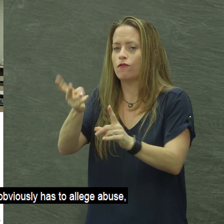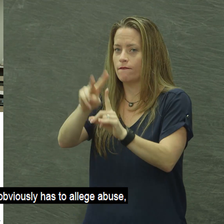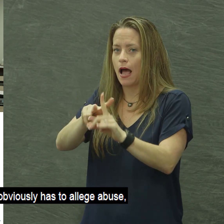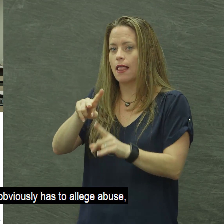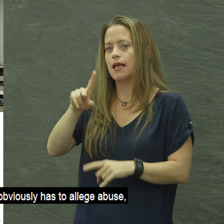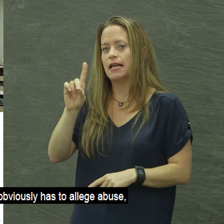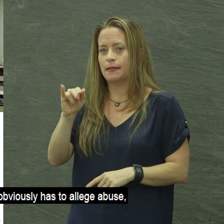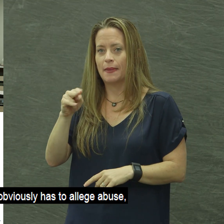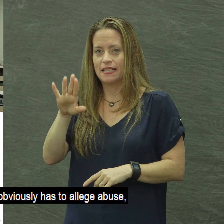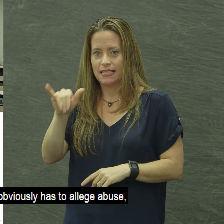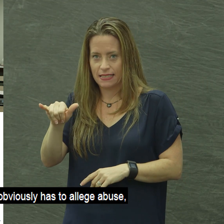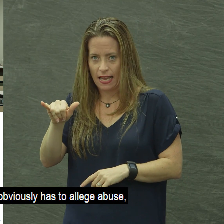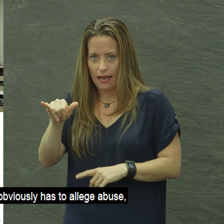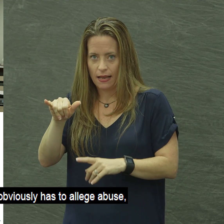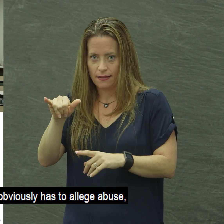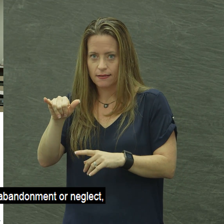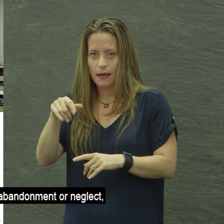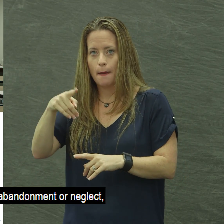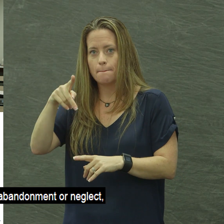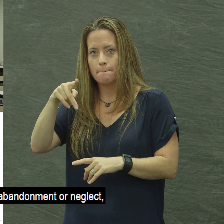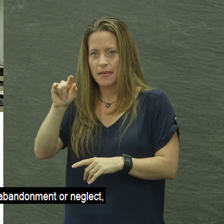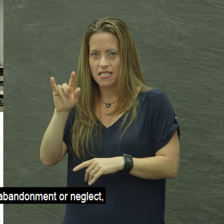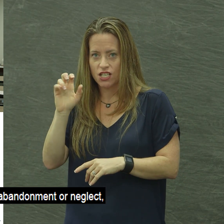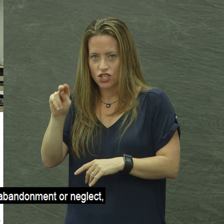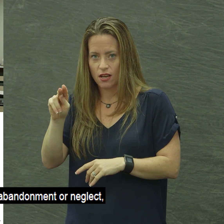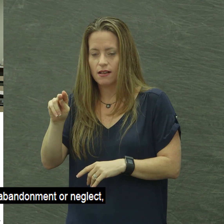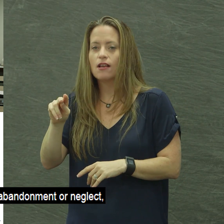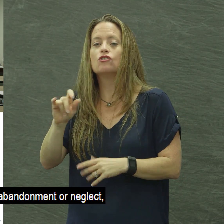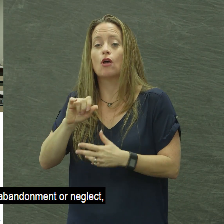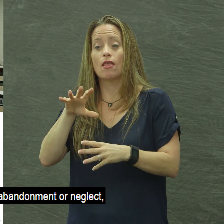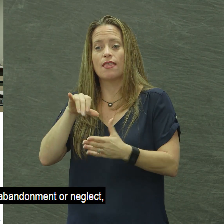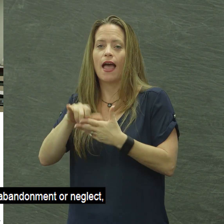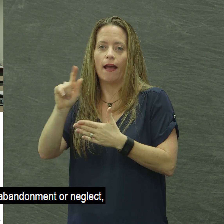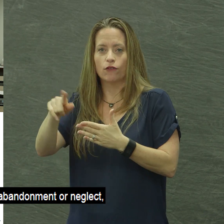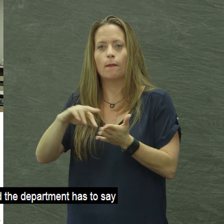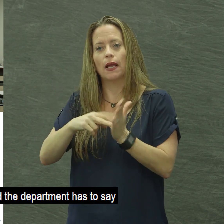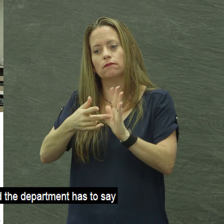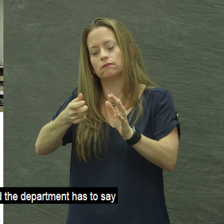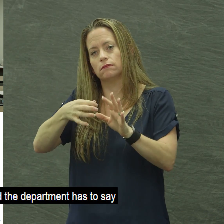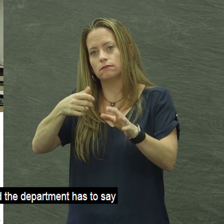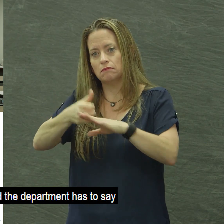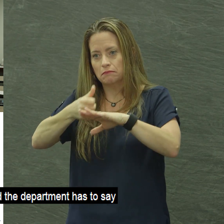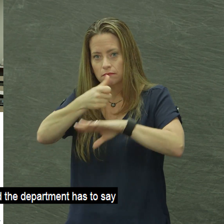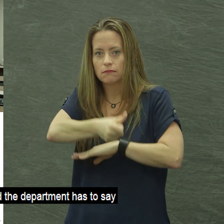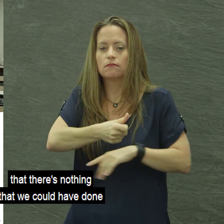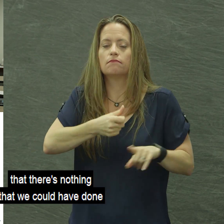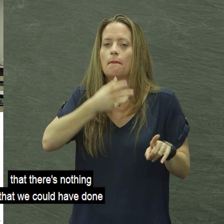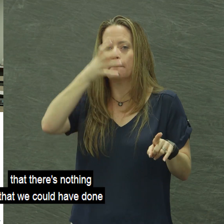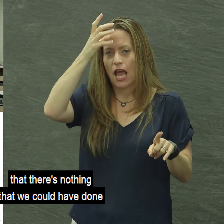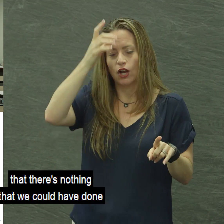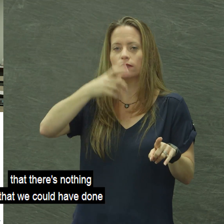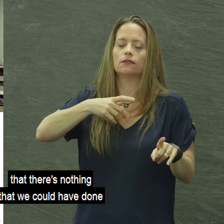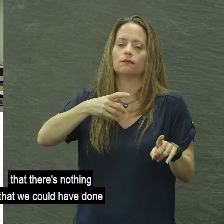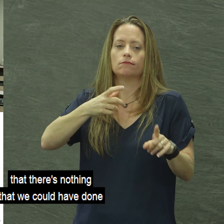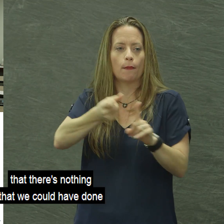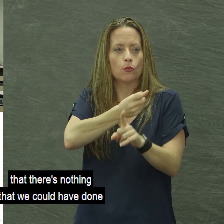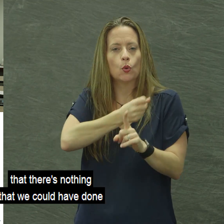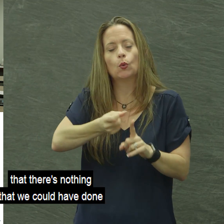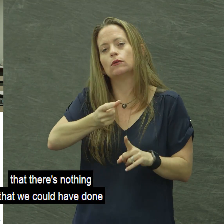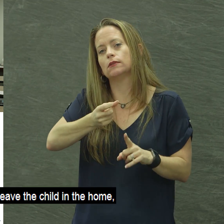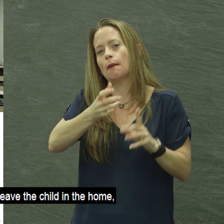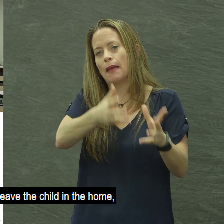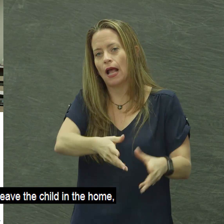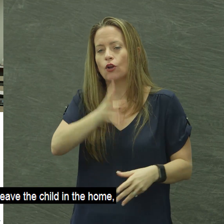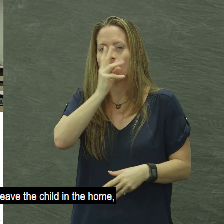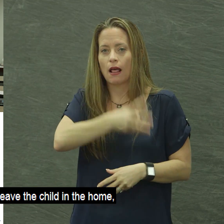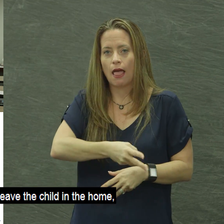That obviously has to allege abuse, abandonment, or neglect, and the department has to say that there's nothing that we could